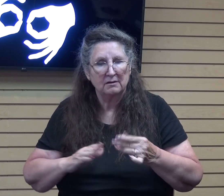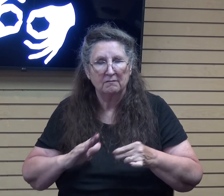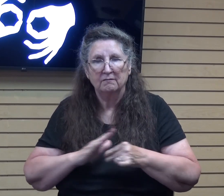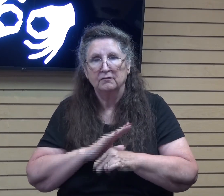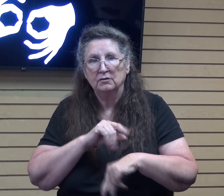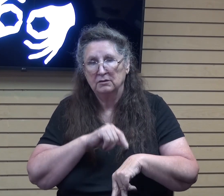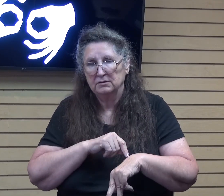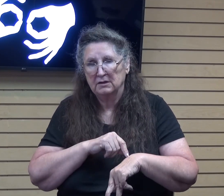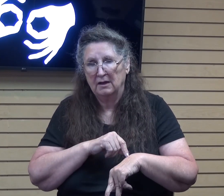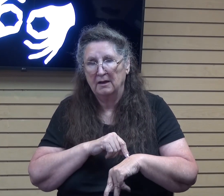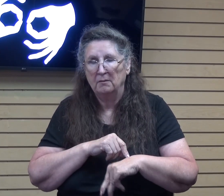capacity.